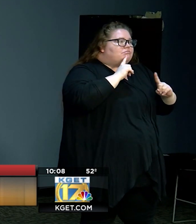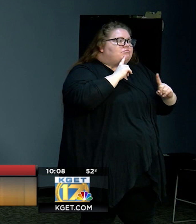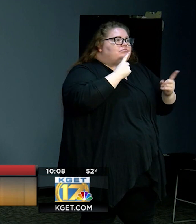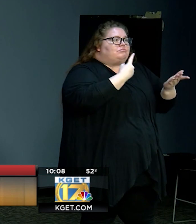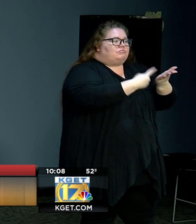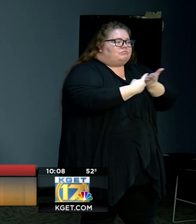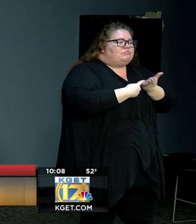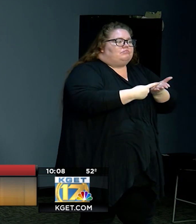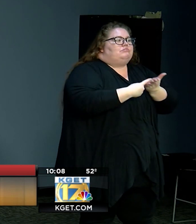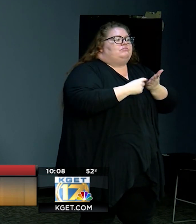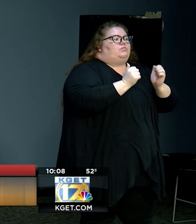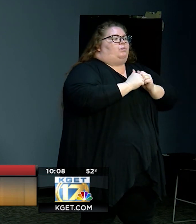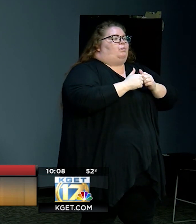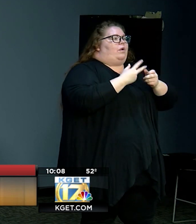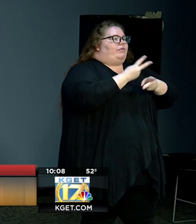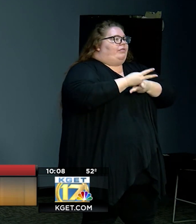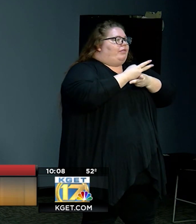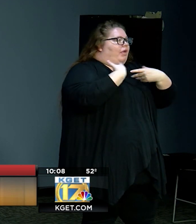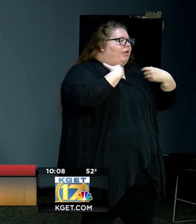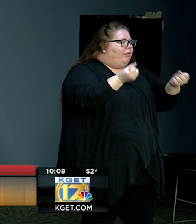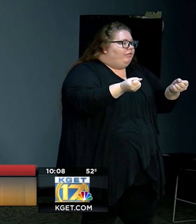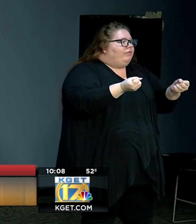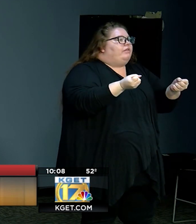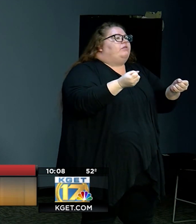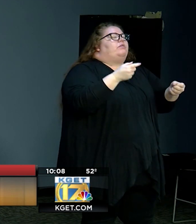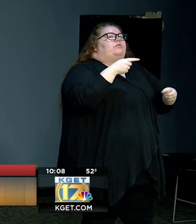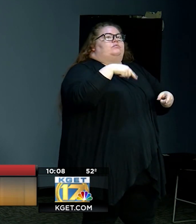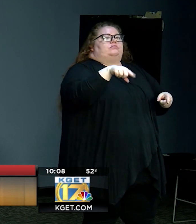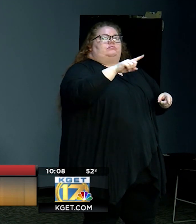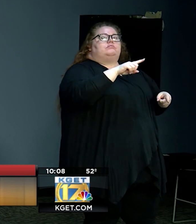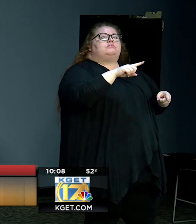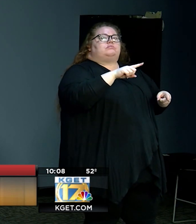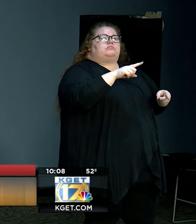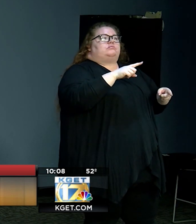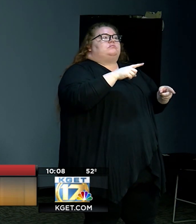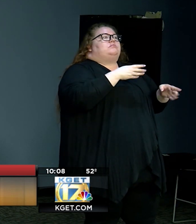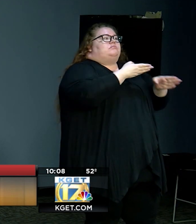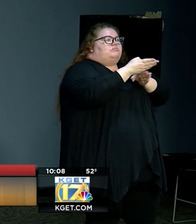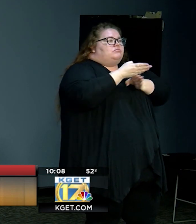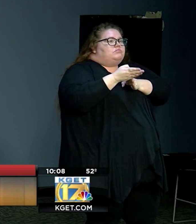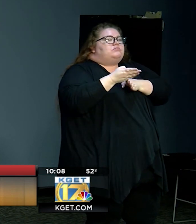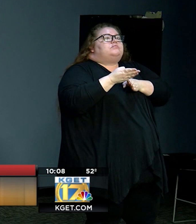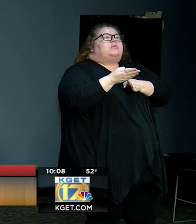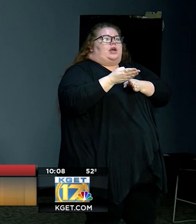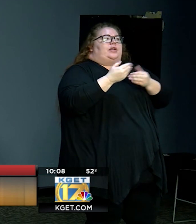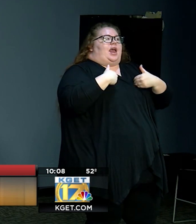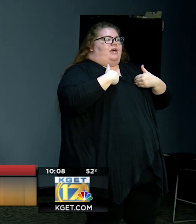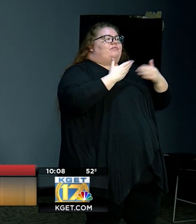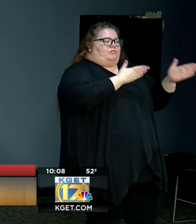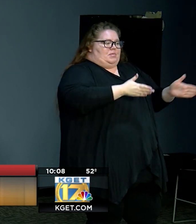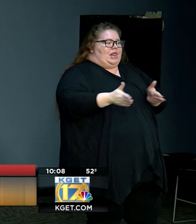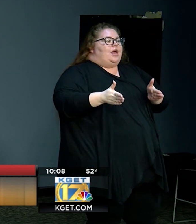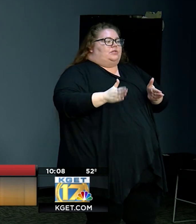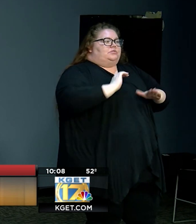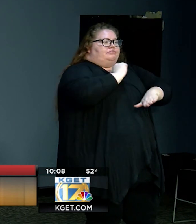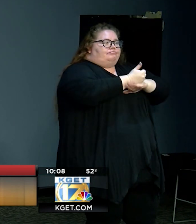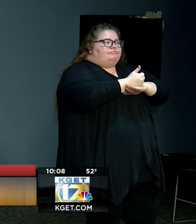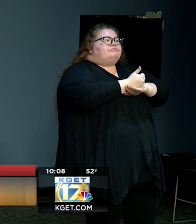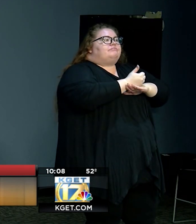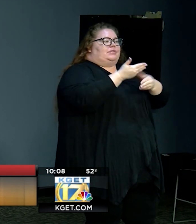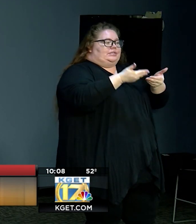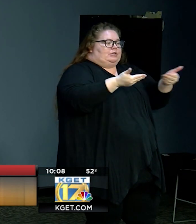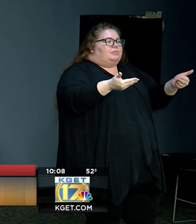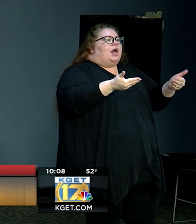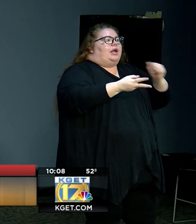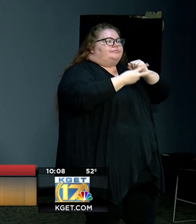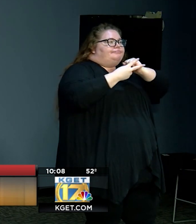with our healthcare providers, and it's apparent that plans are in place, supplies are stored for this,